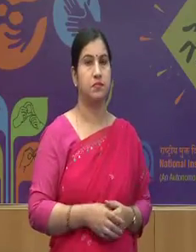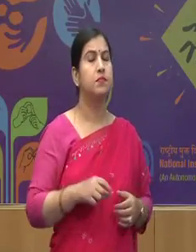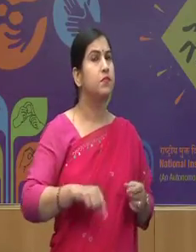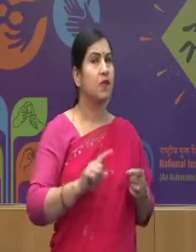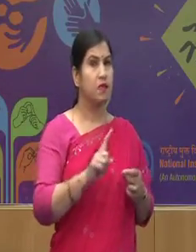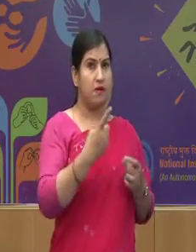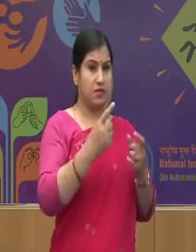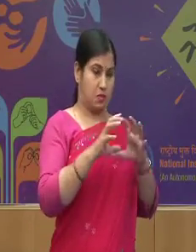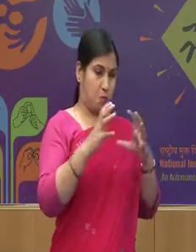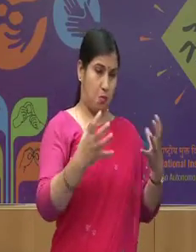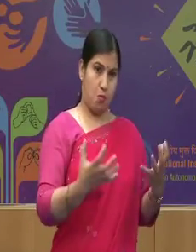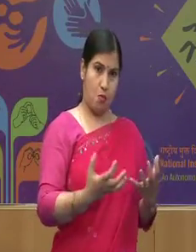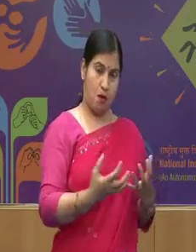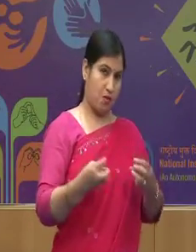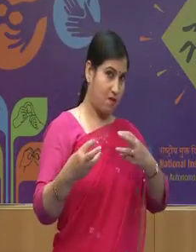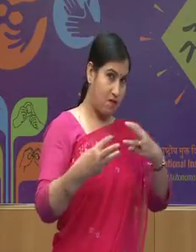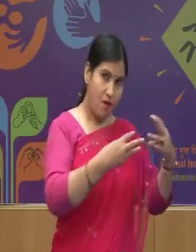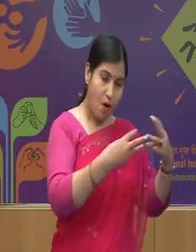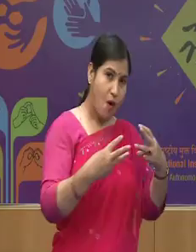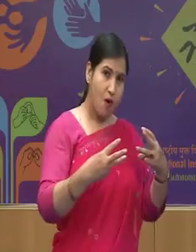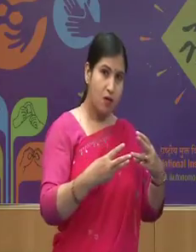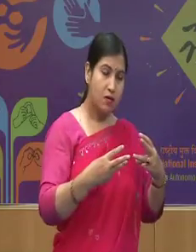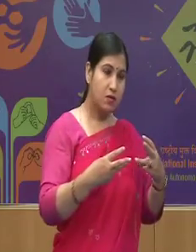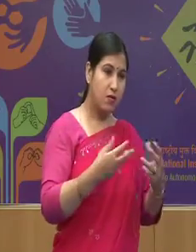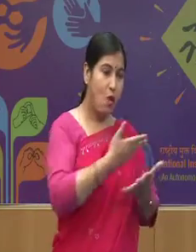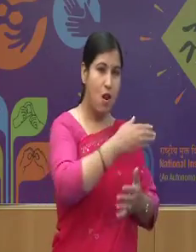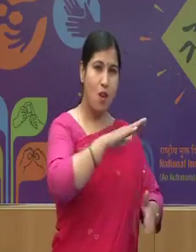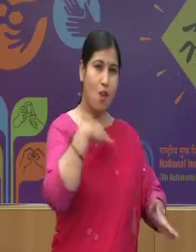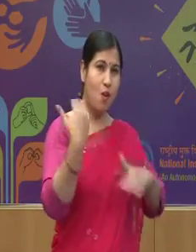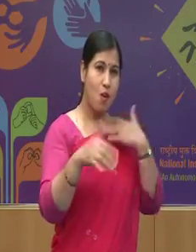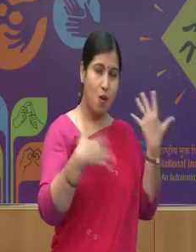The First World War ruined the economies all around the world.